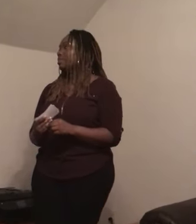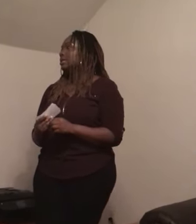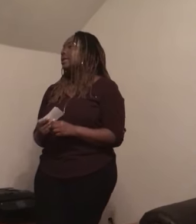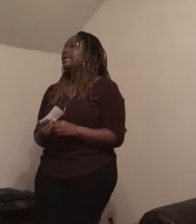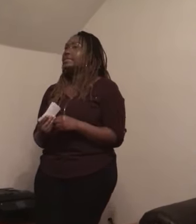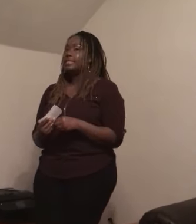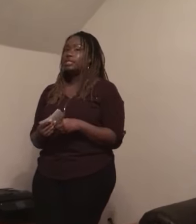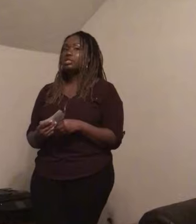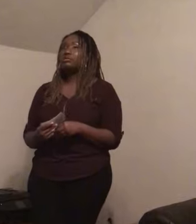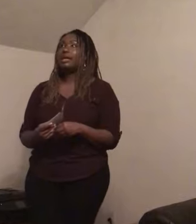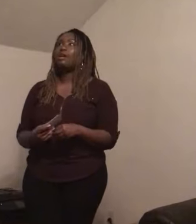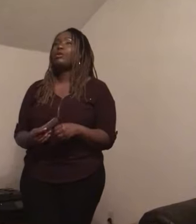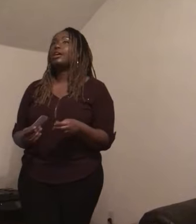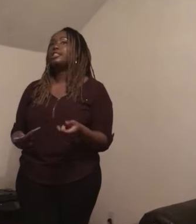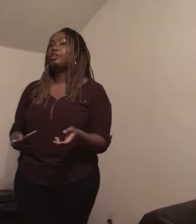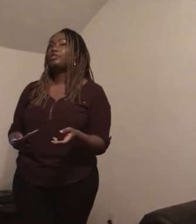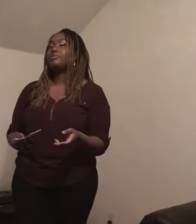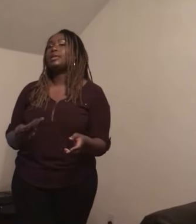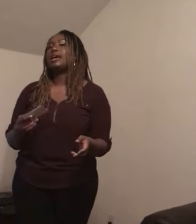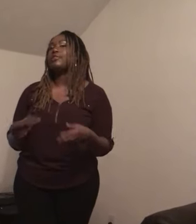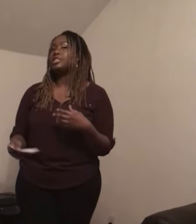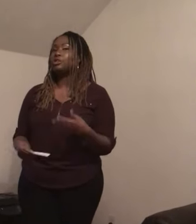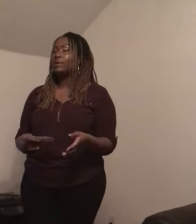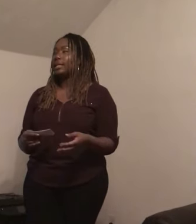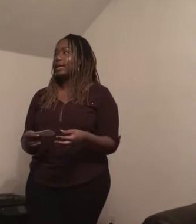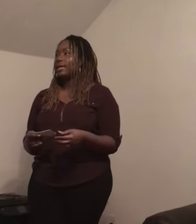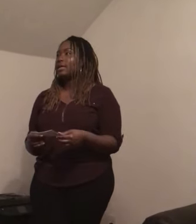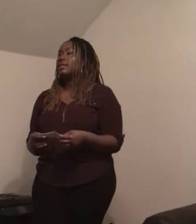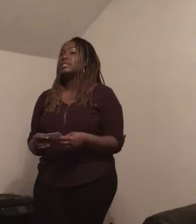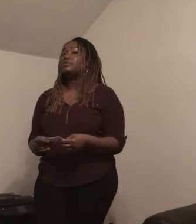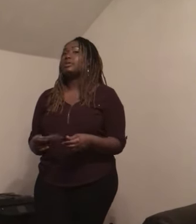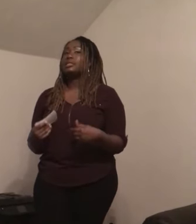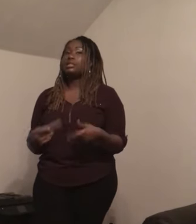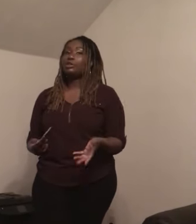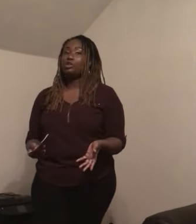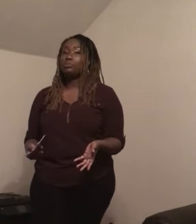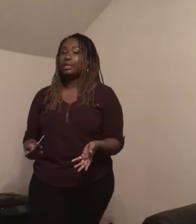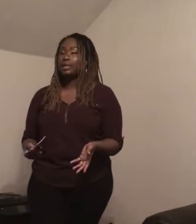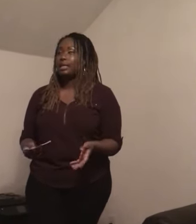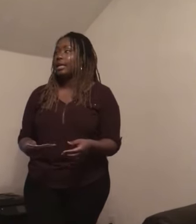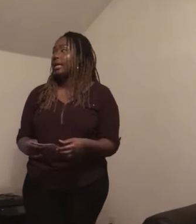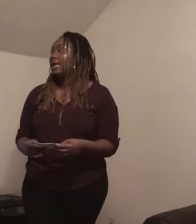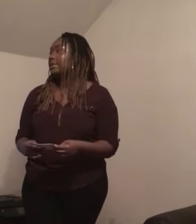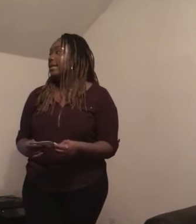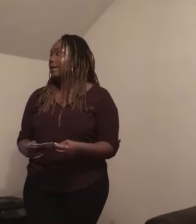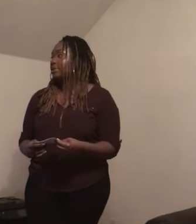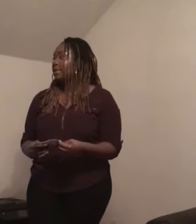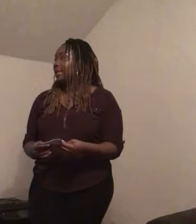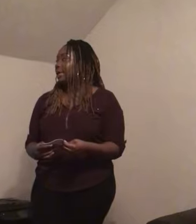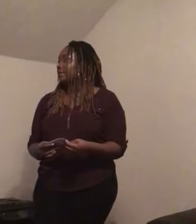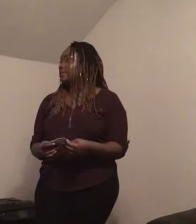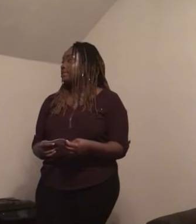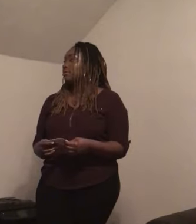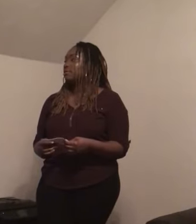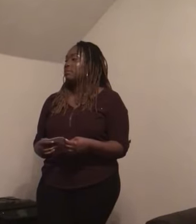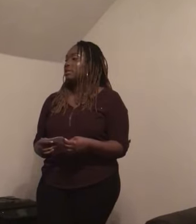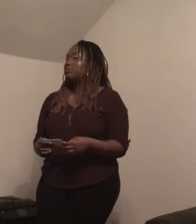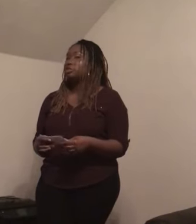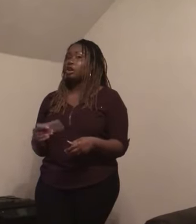It teaches you how we are different but yet we're so alike because we are still human at the end of the day. So, we should